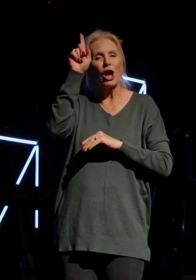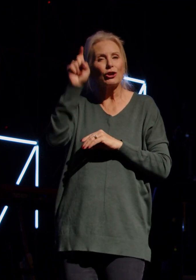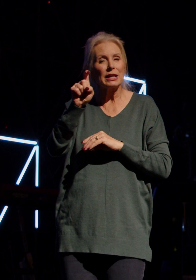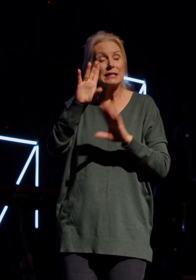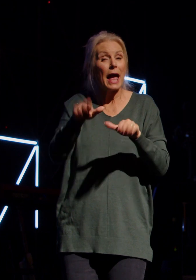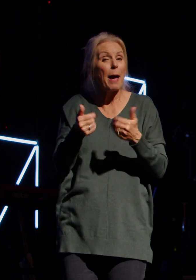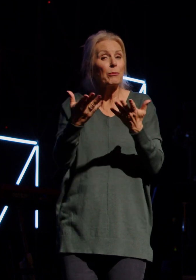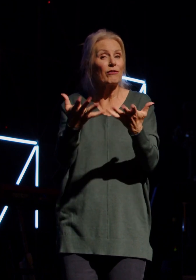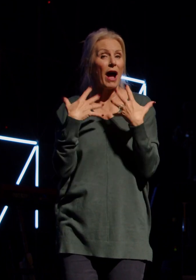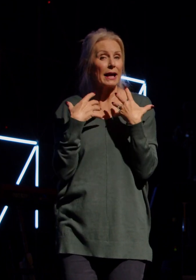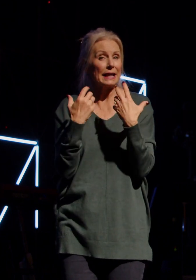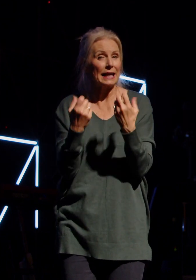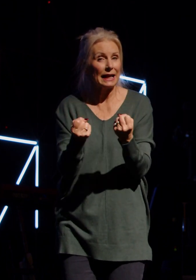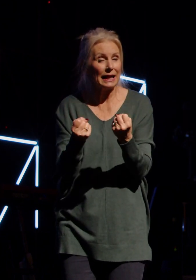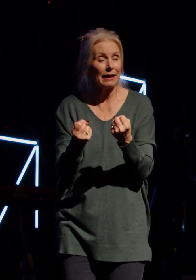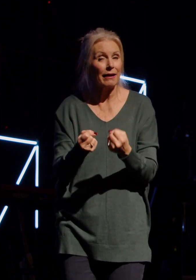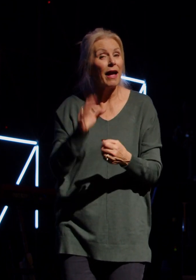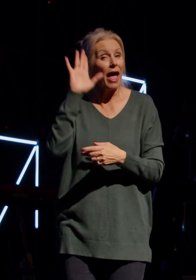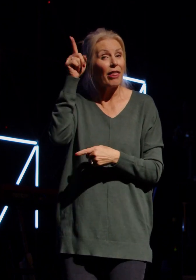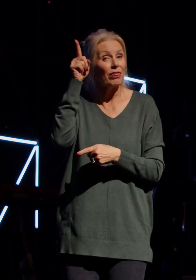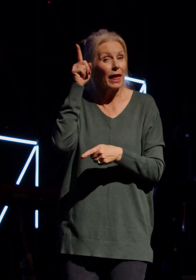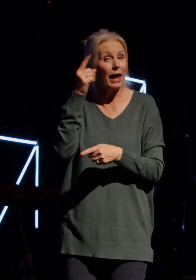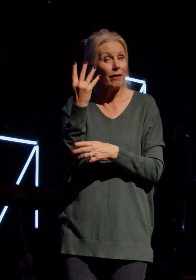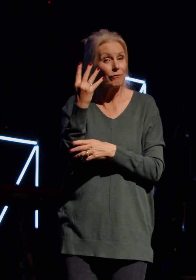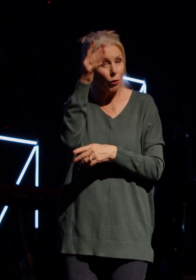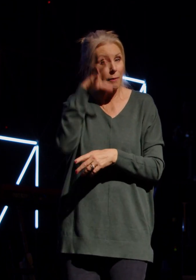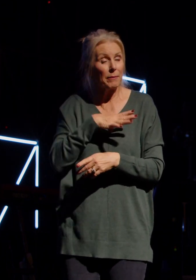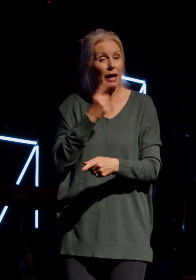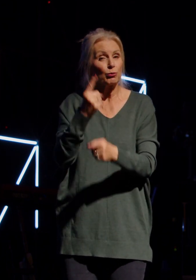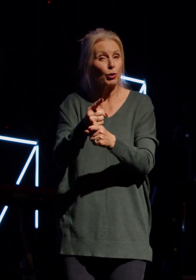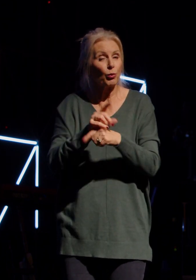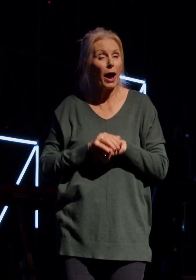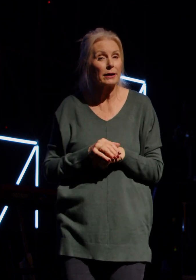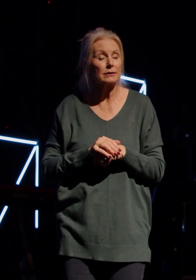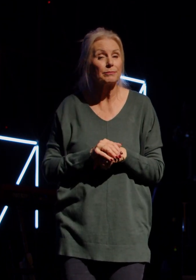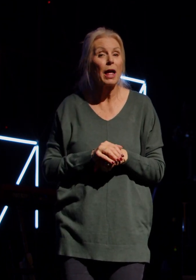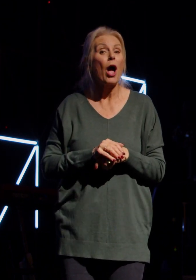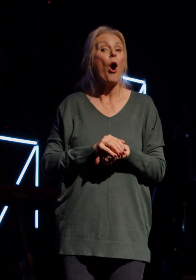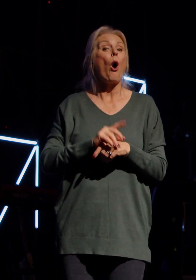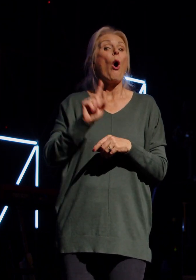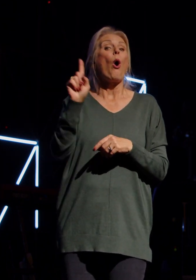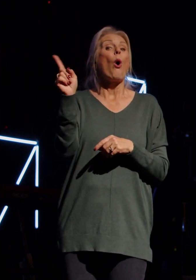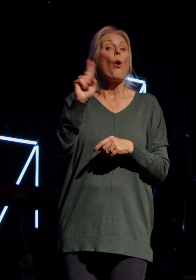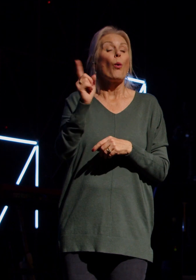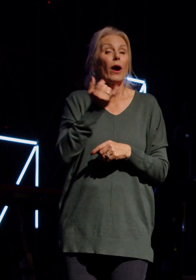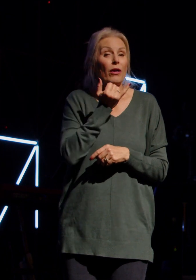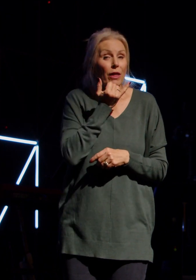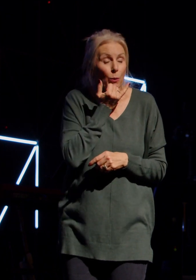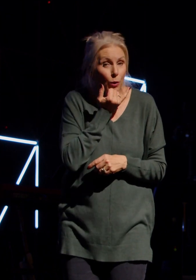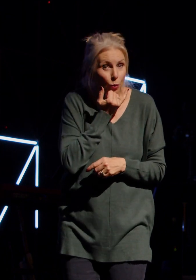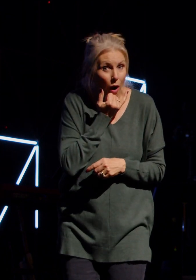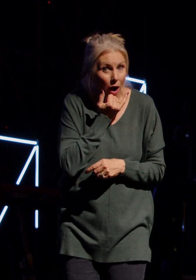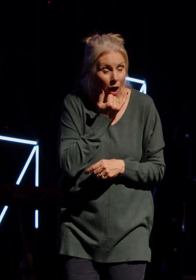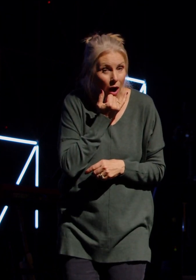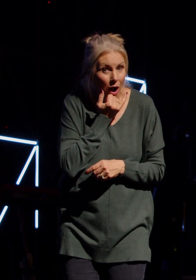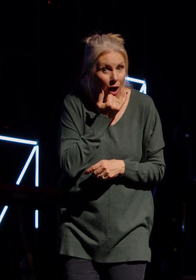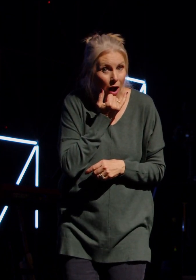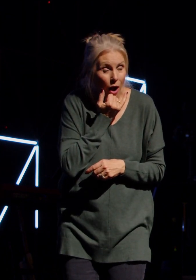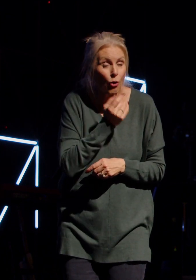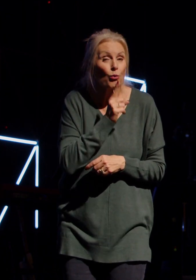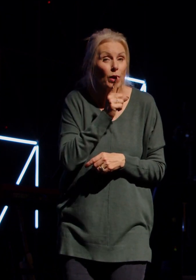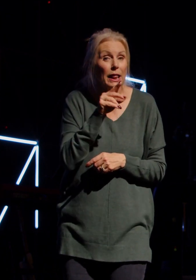healing. And they were right. Where they were wrong is about what their friend's deepest need actually